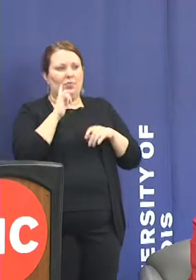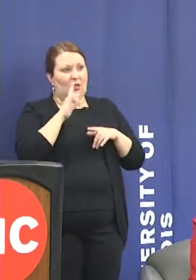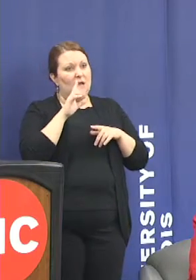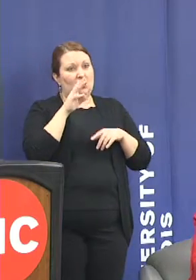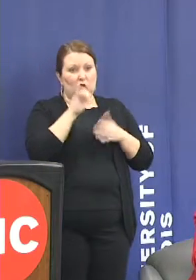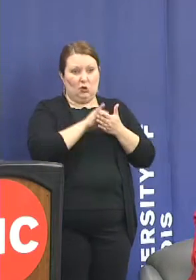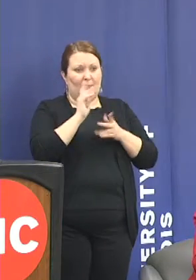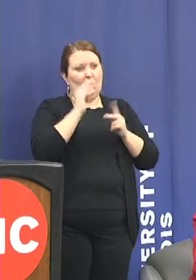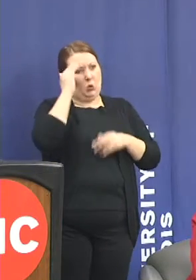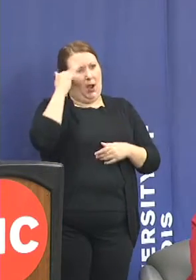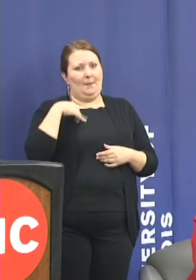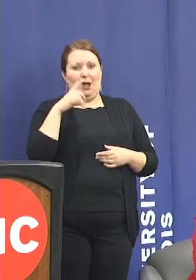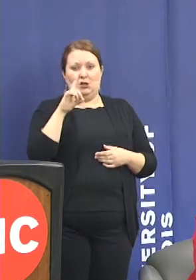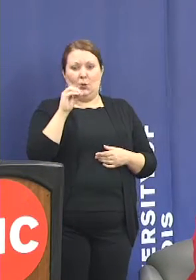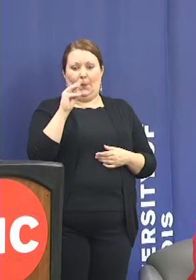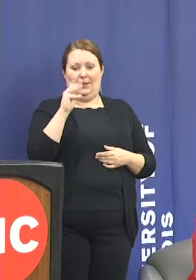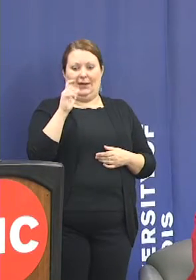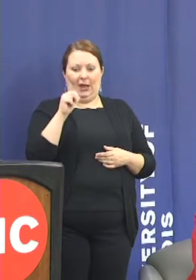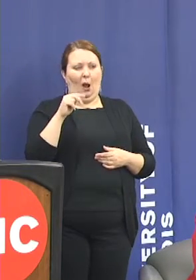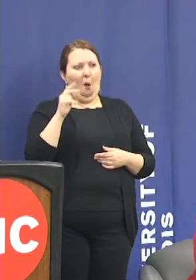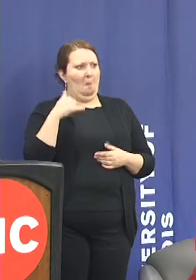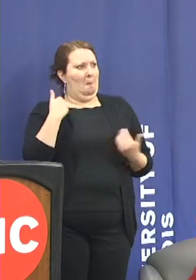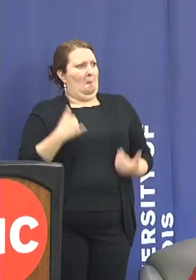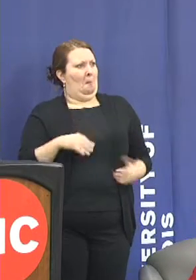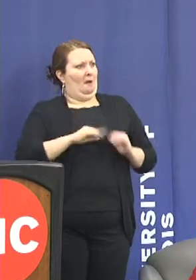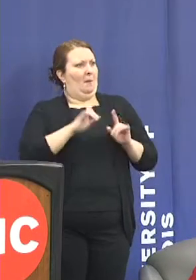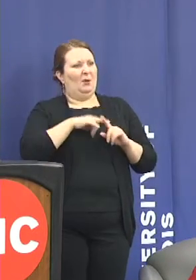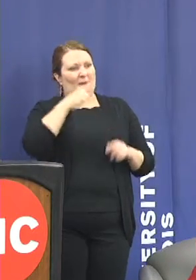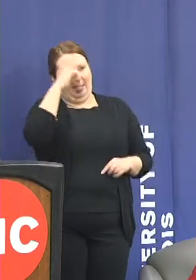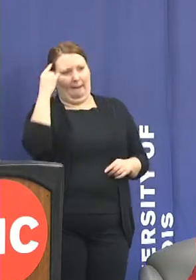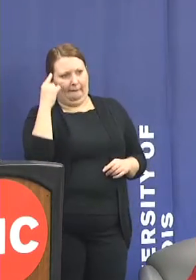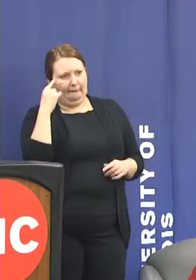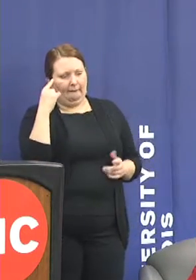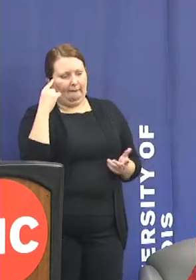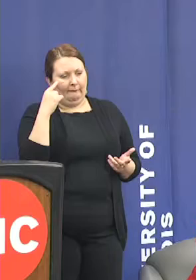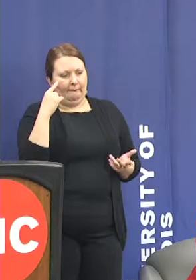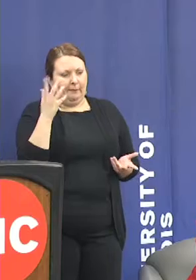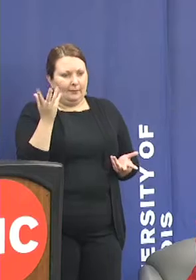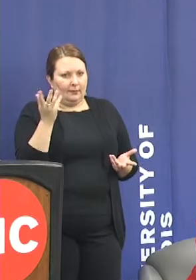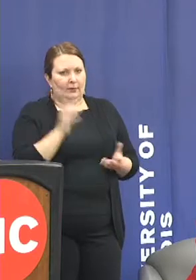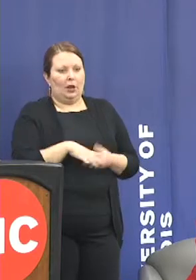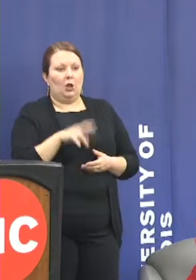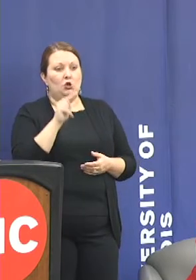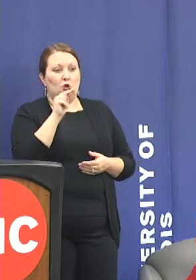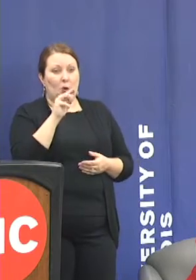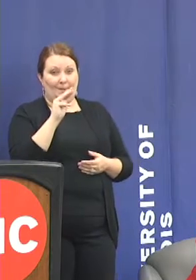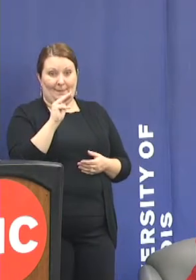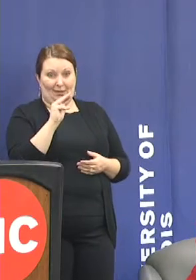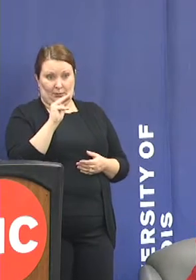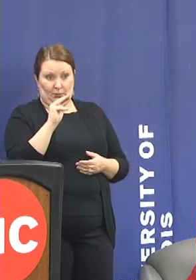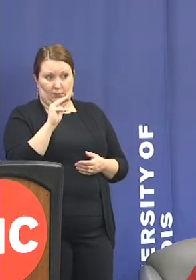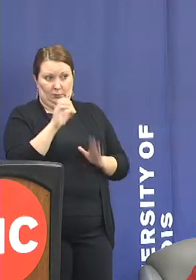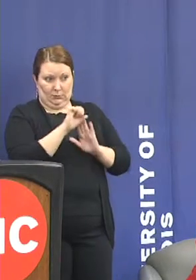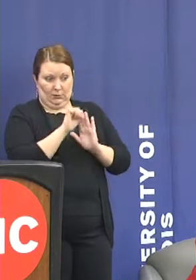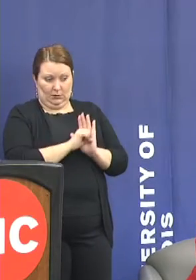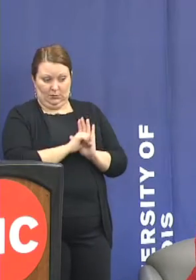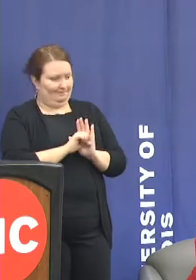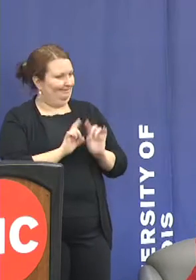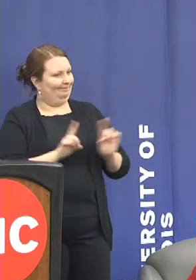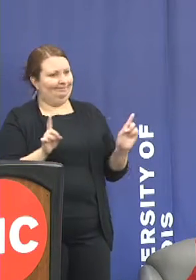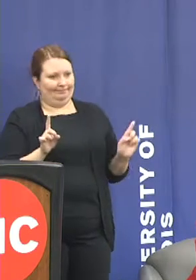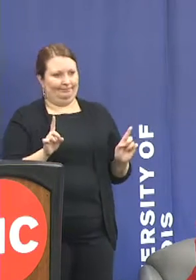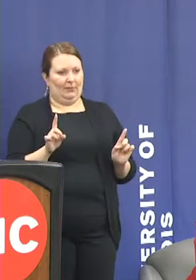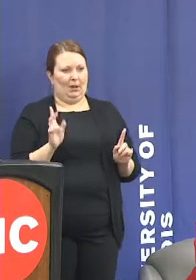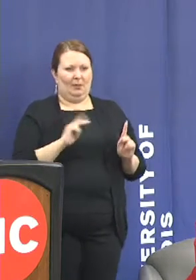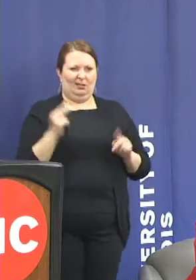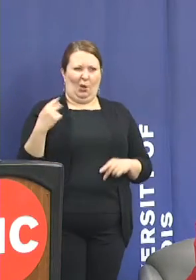I'm Dominican. This is what a Dominican looks like, right? But we're black, right? So in New Mexico, that's not the case, right?